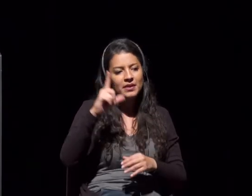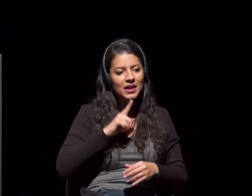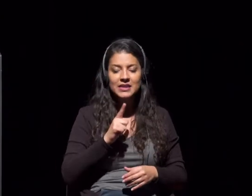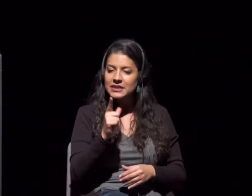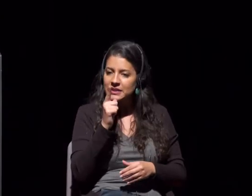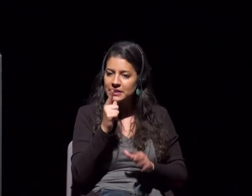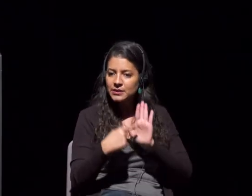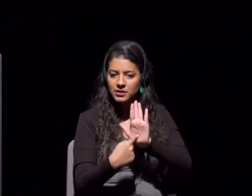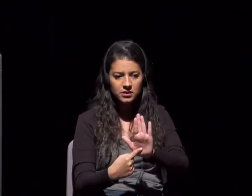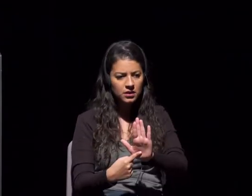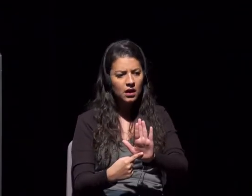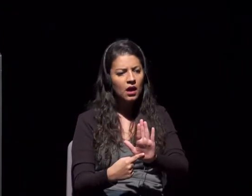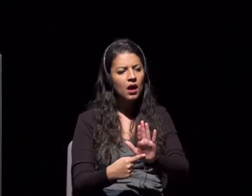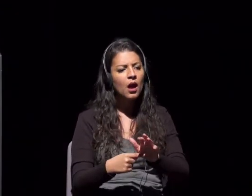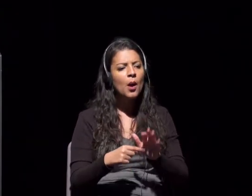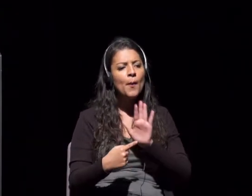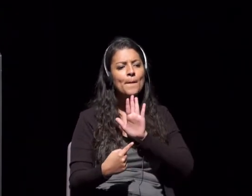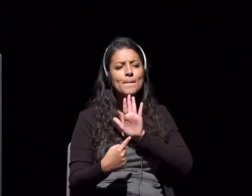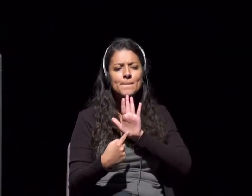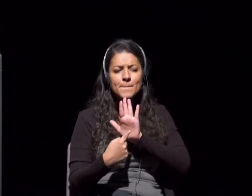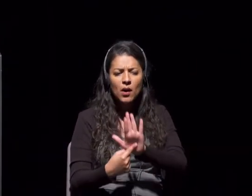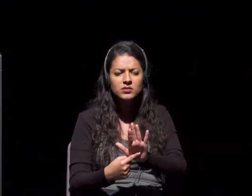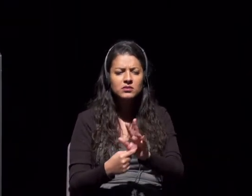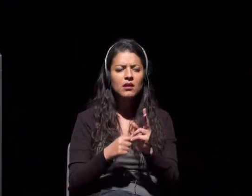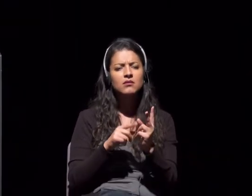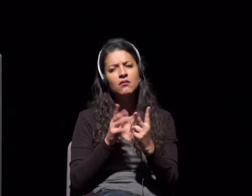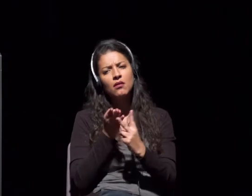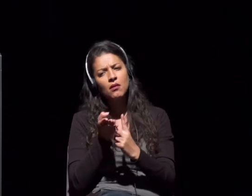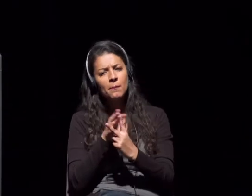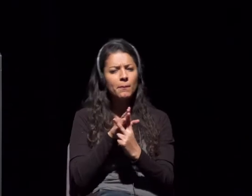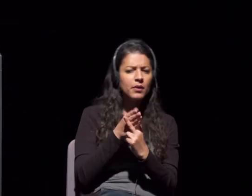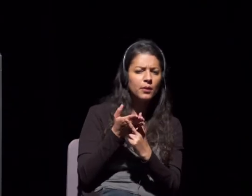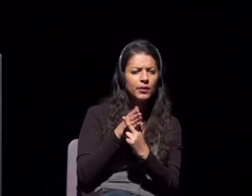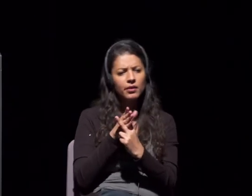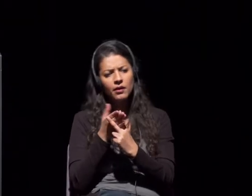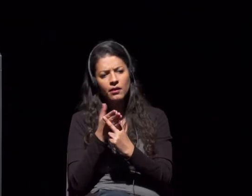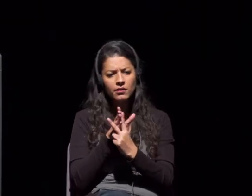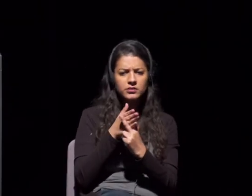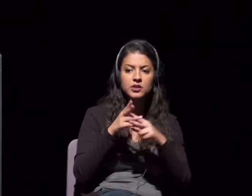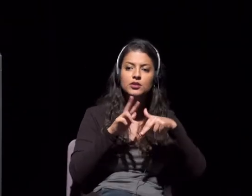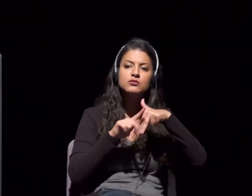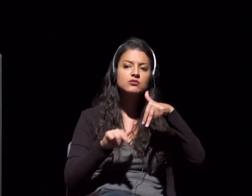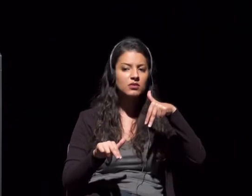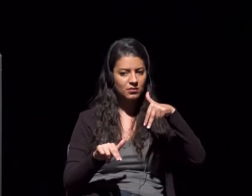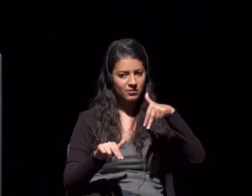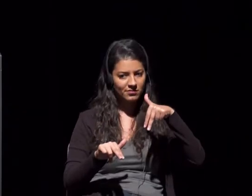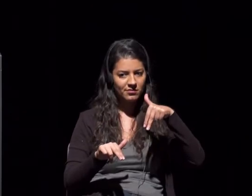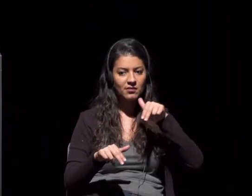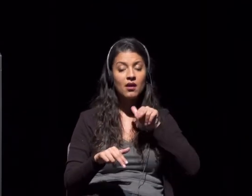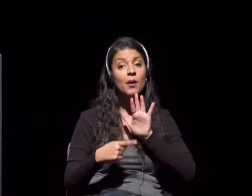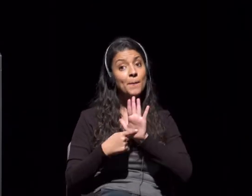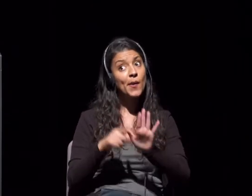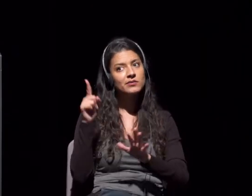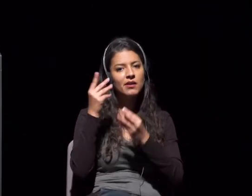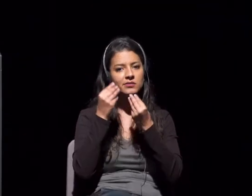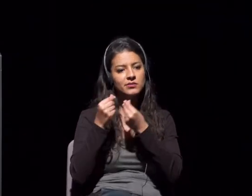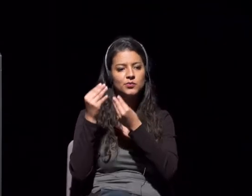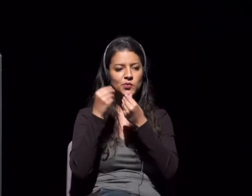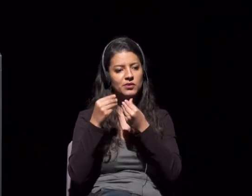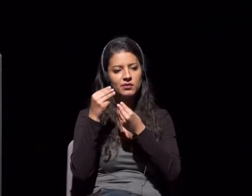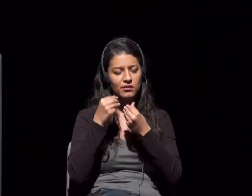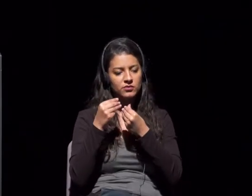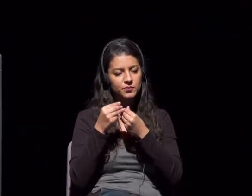binary, but in reality represent the spectrum of queer sexuality. How has the image of the black male changed